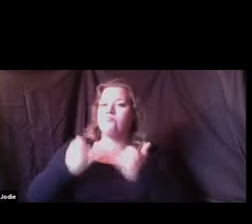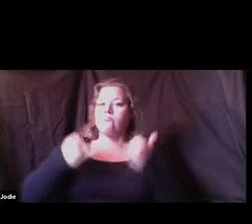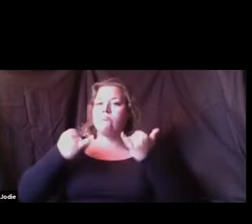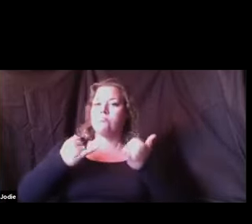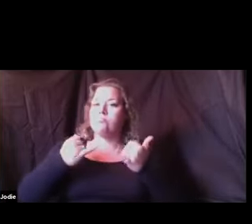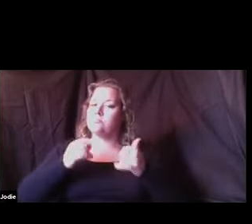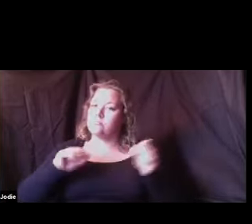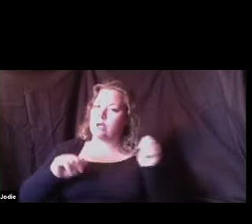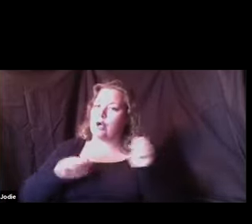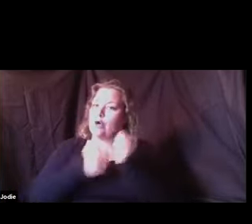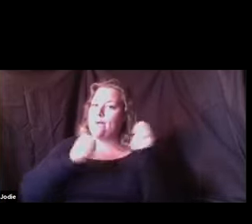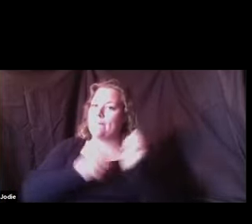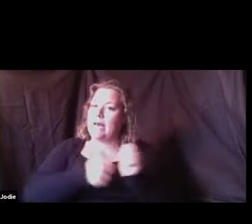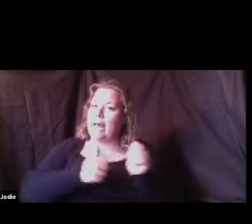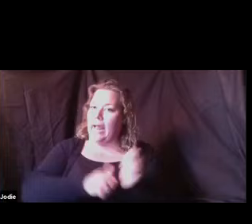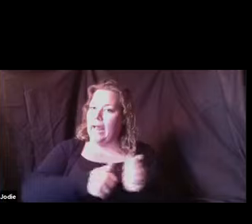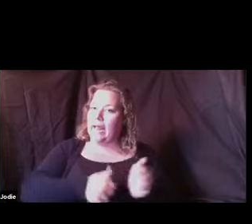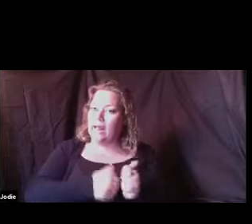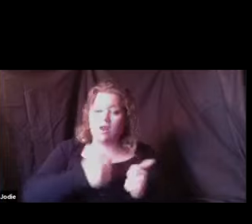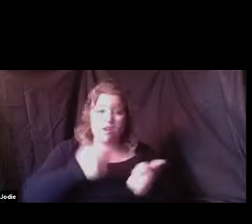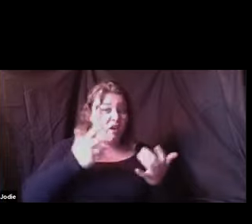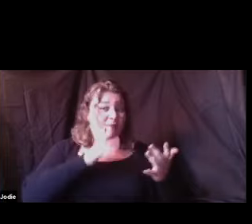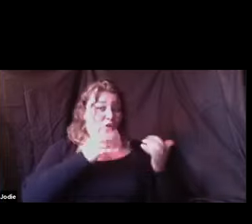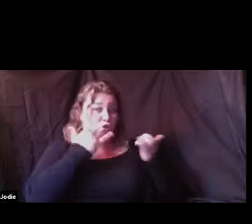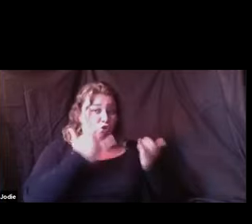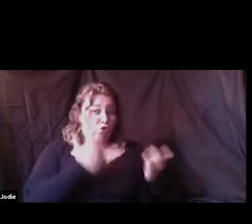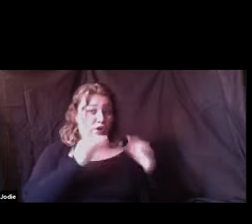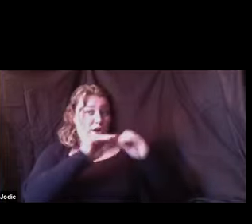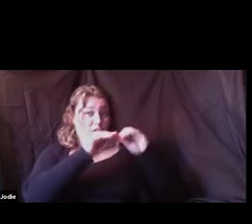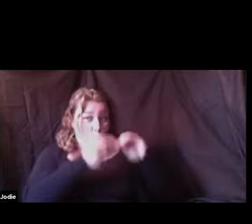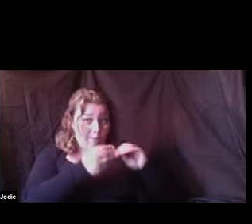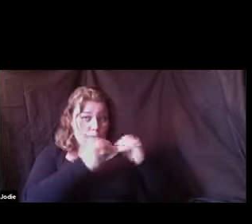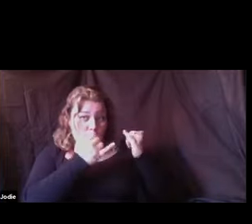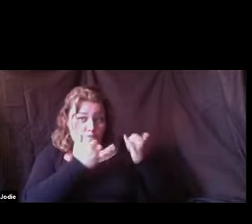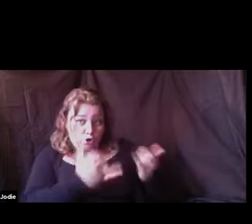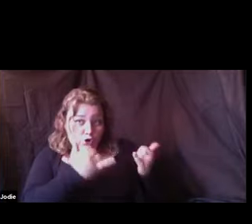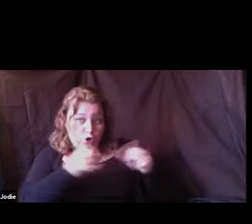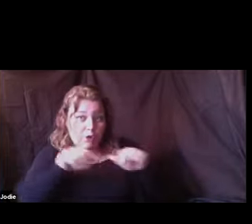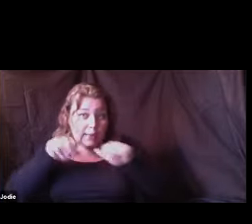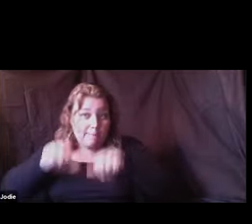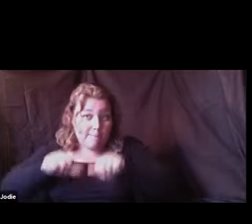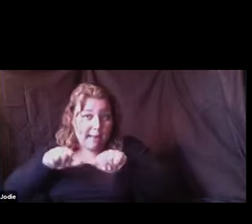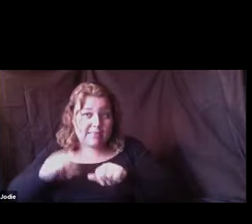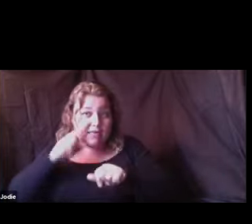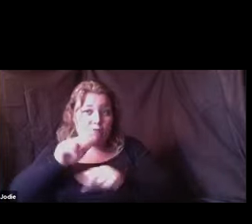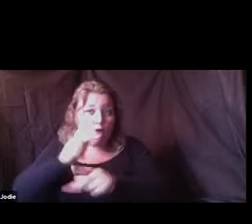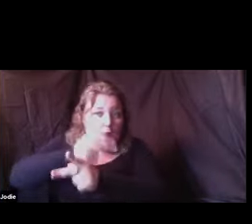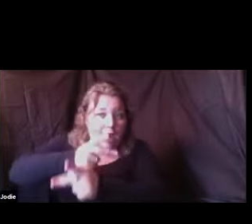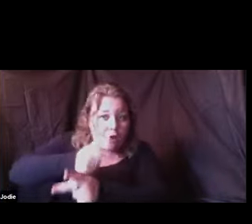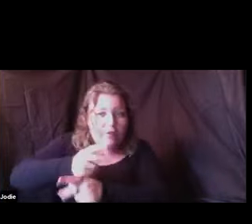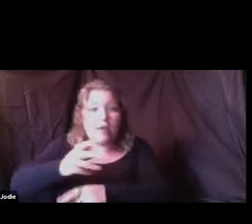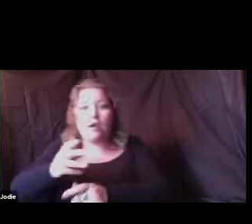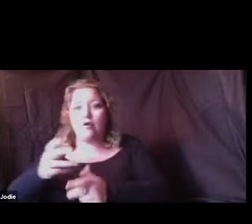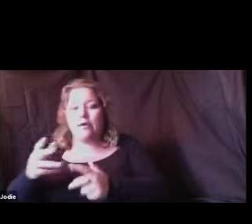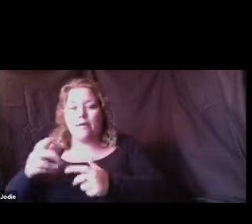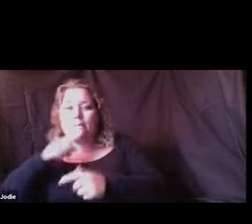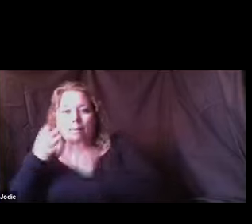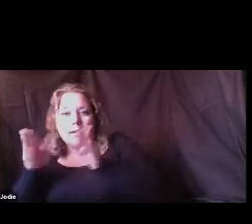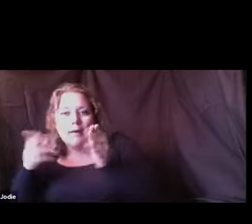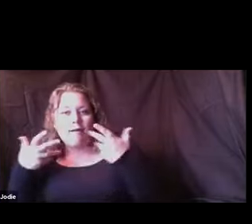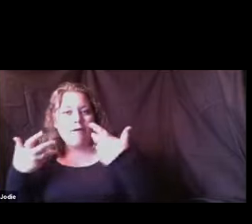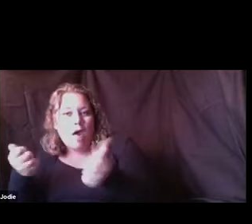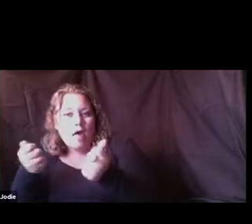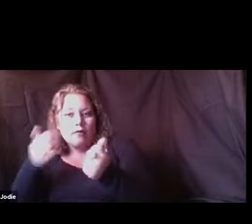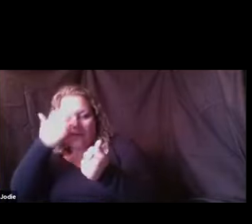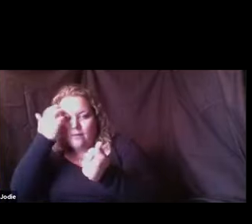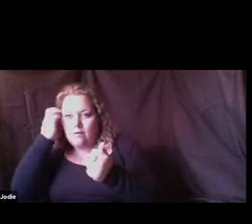the current level of disease and capacity of public health and healthcare. And as we update this, there will be